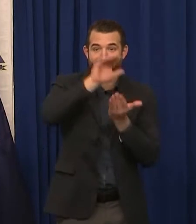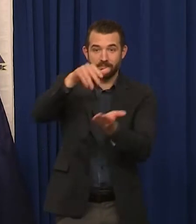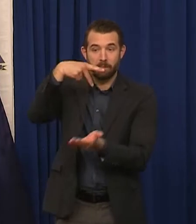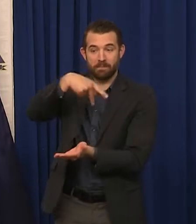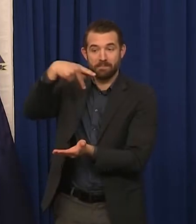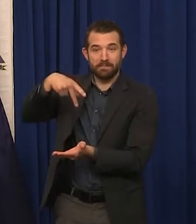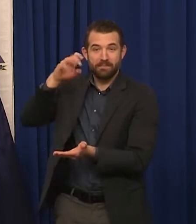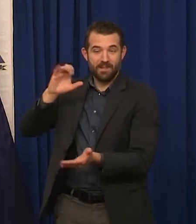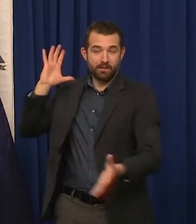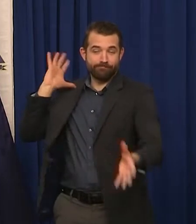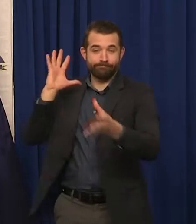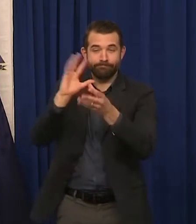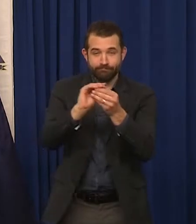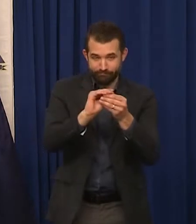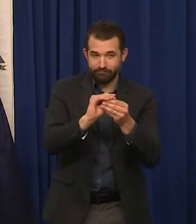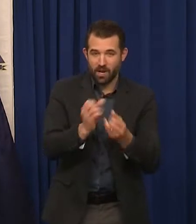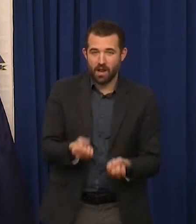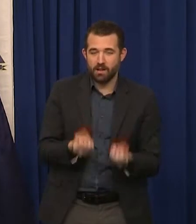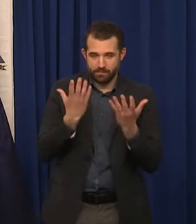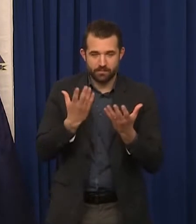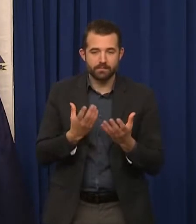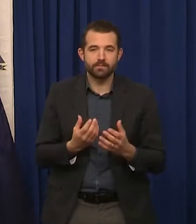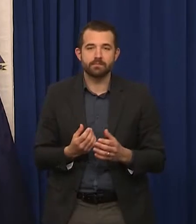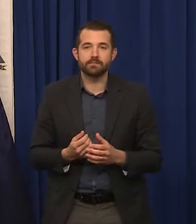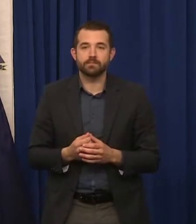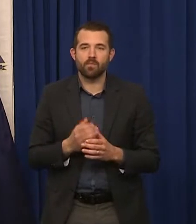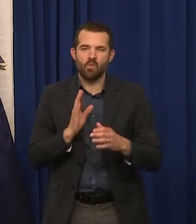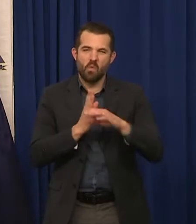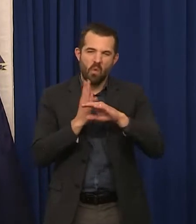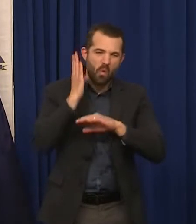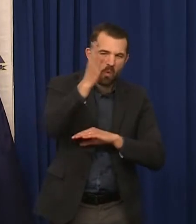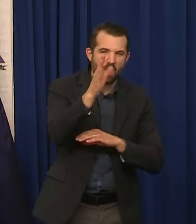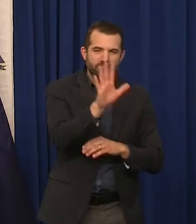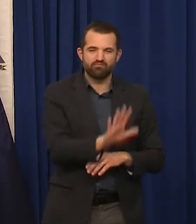distributed PPE to over